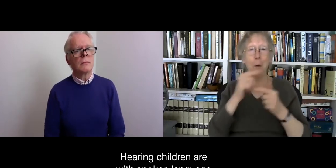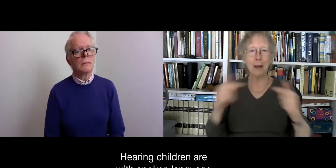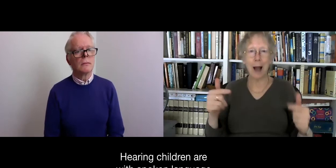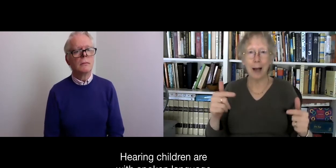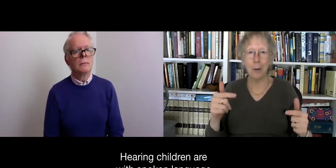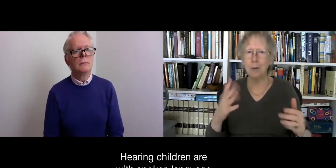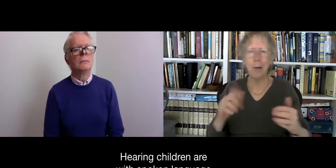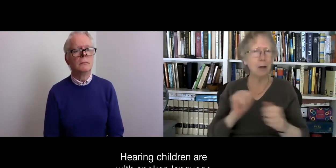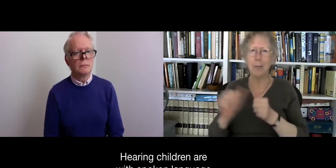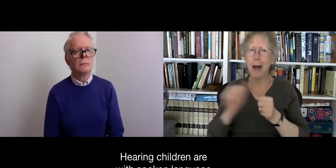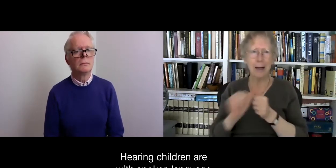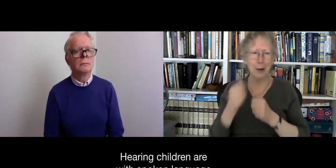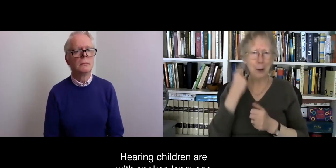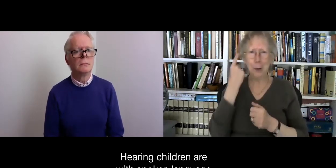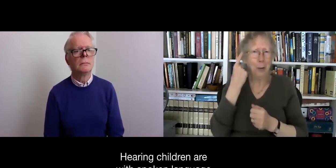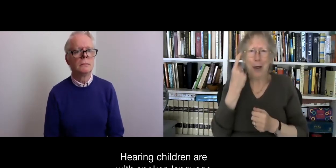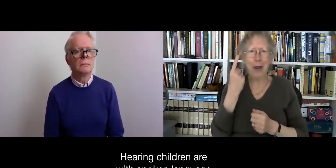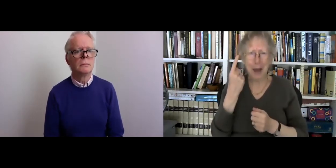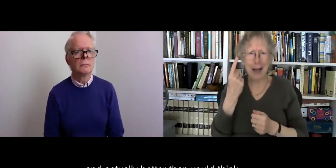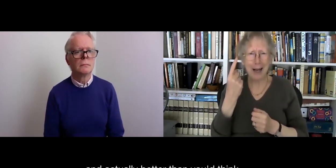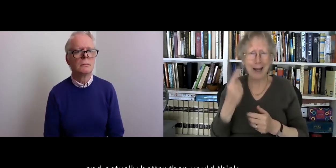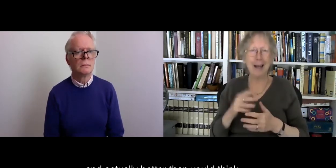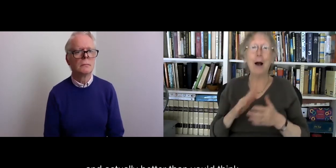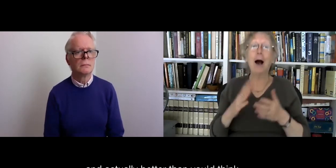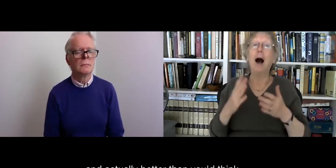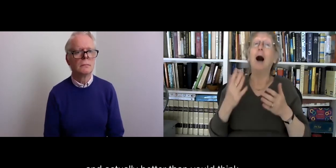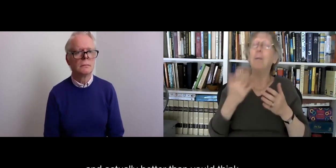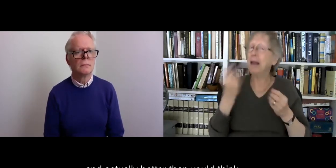children are, with spoken language, and actually better than you'd think.